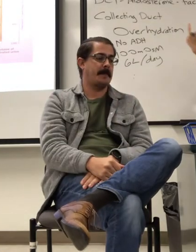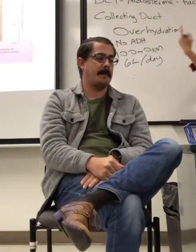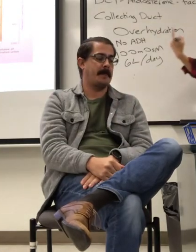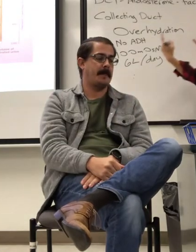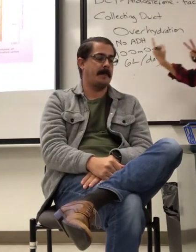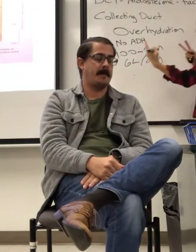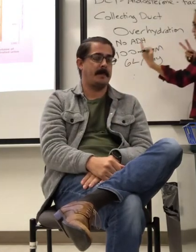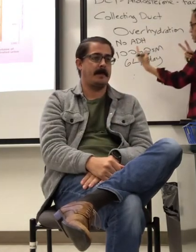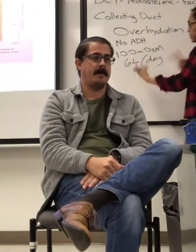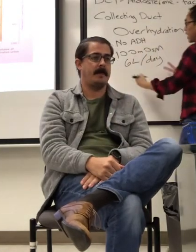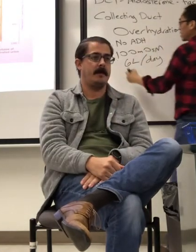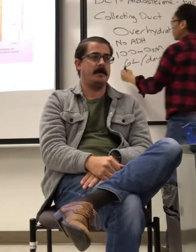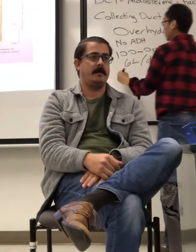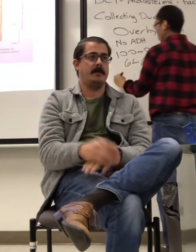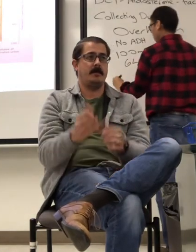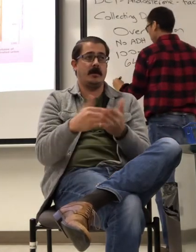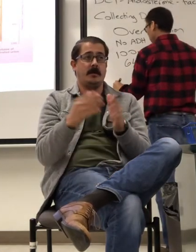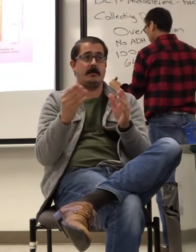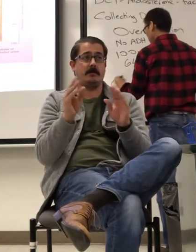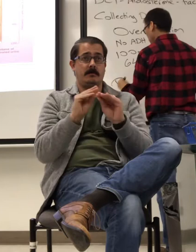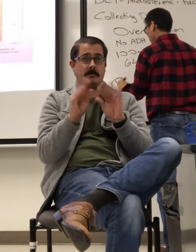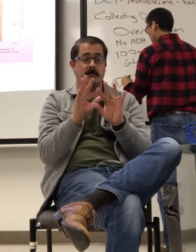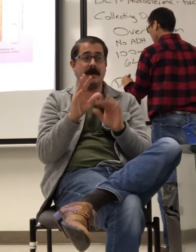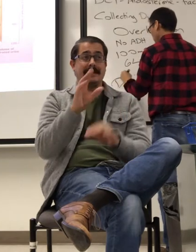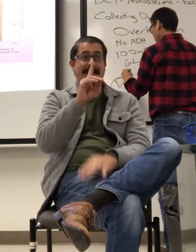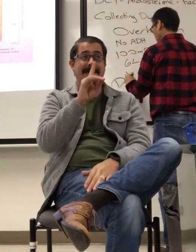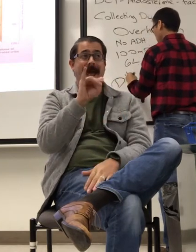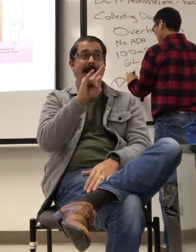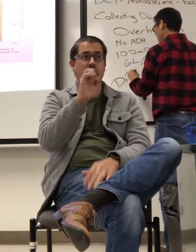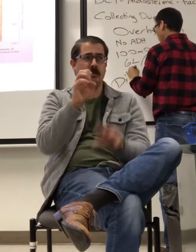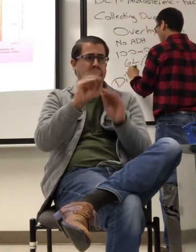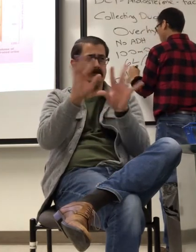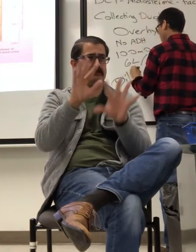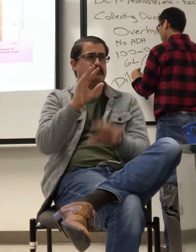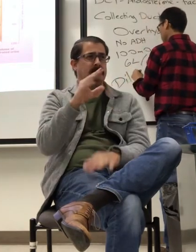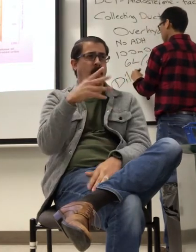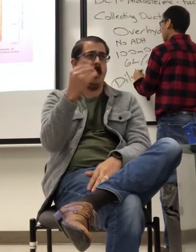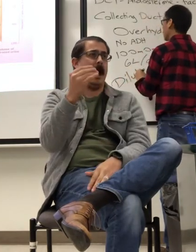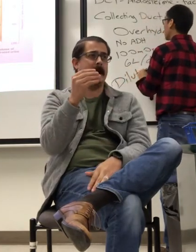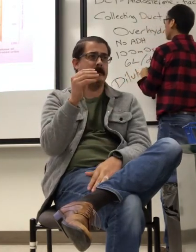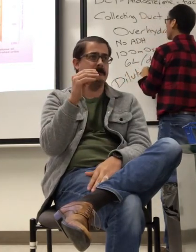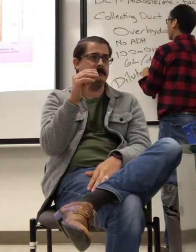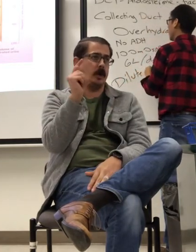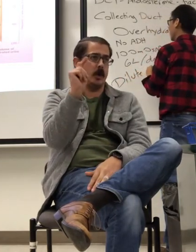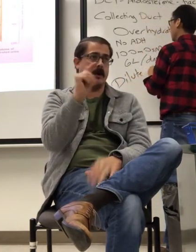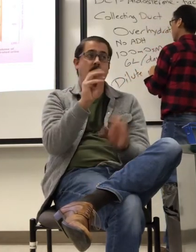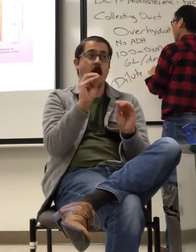to be clear, we call this dilute urine. No aquaporins,